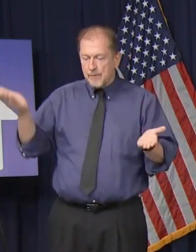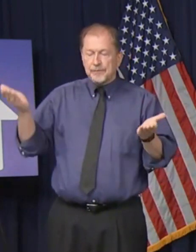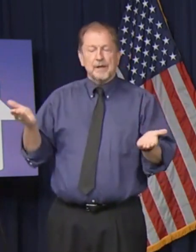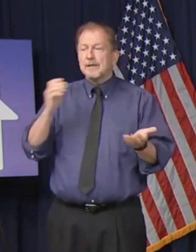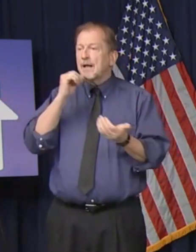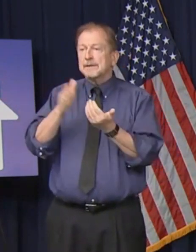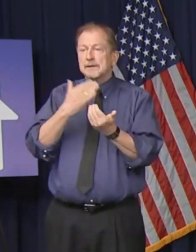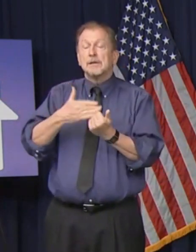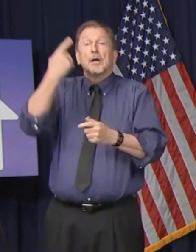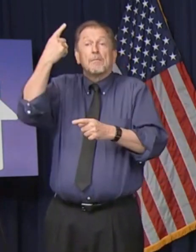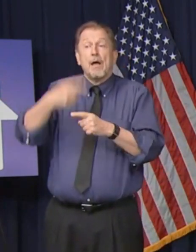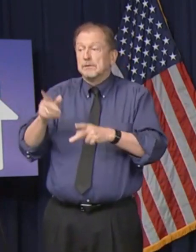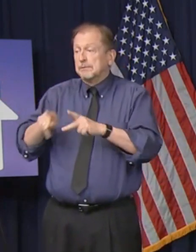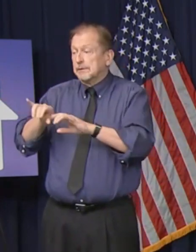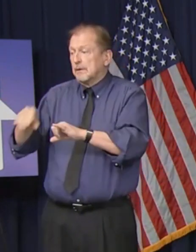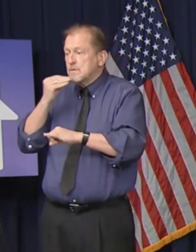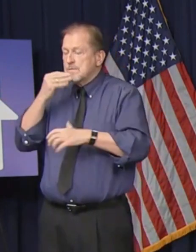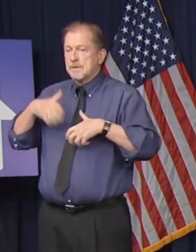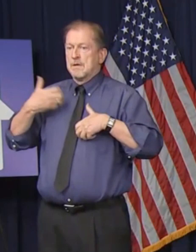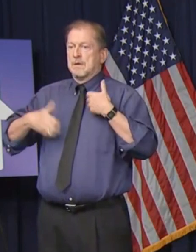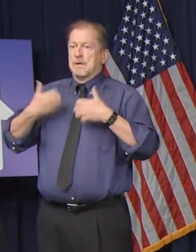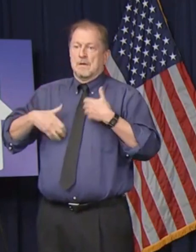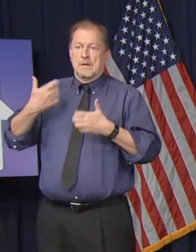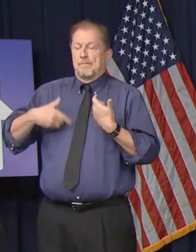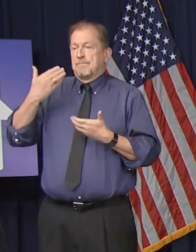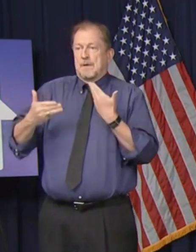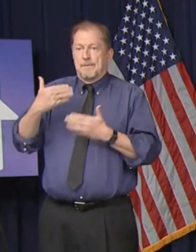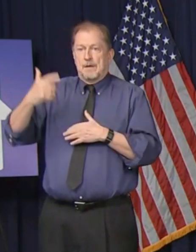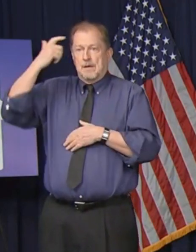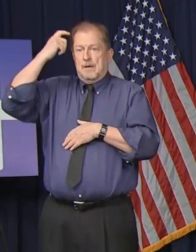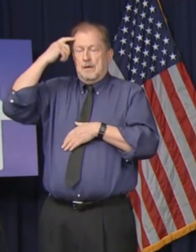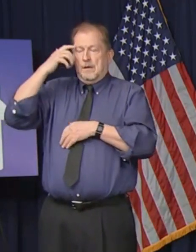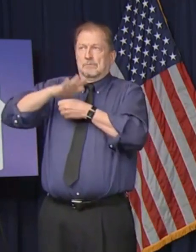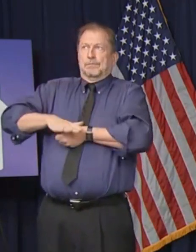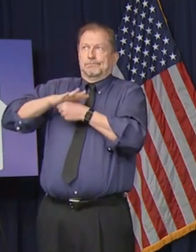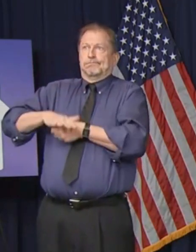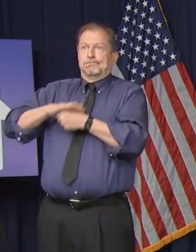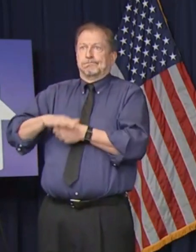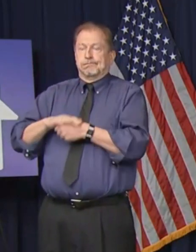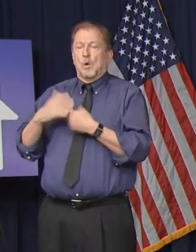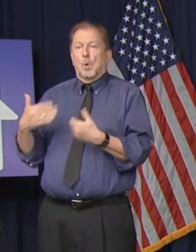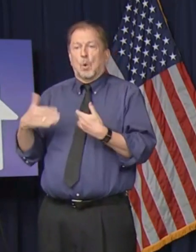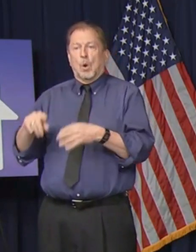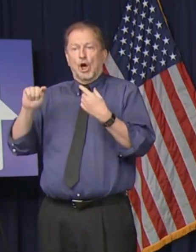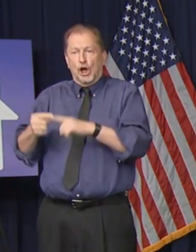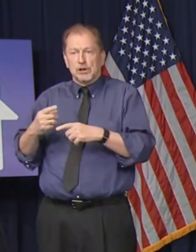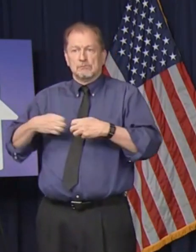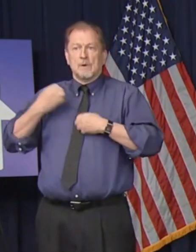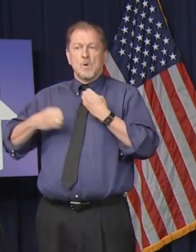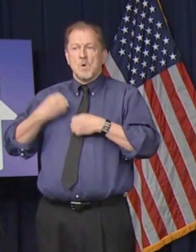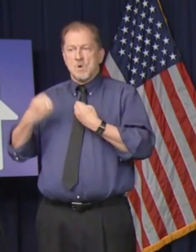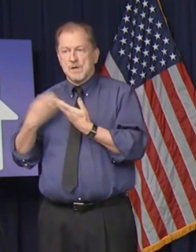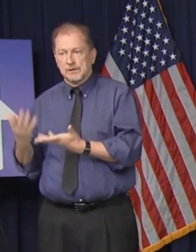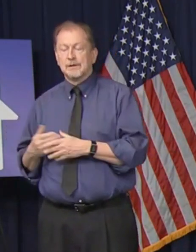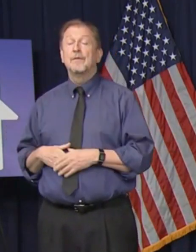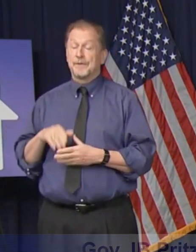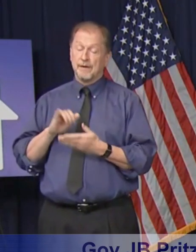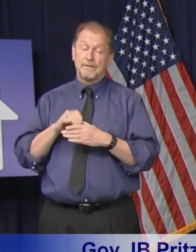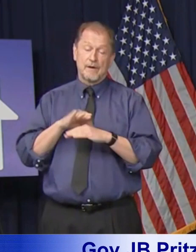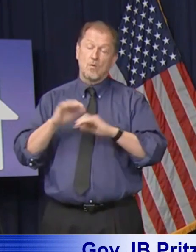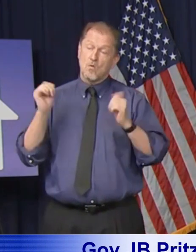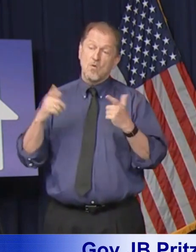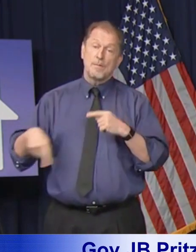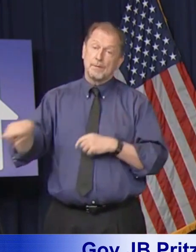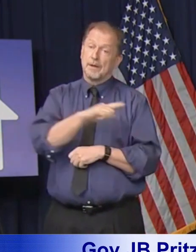mental health cost, you know, in addition to financial cost. For everybody. There's, you know, this is going on, it's having an effect on